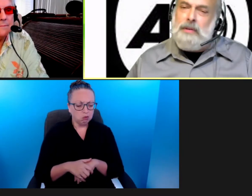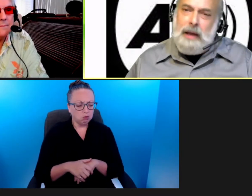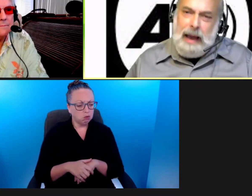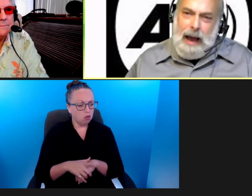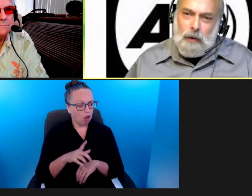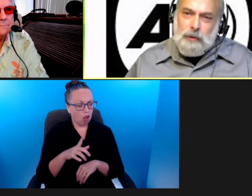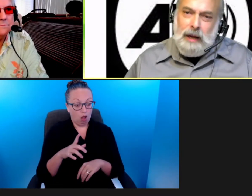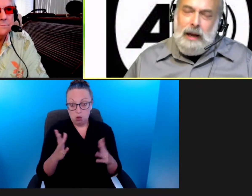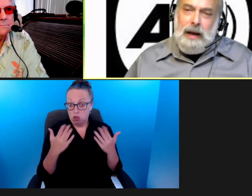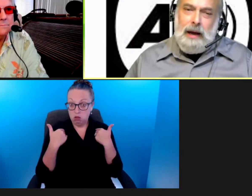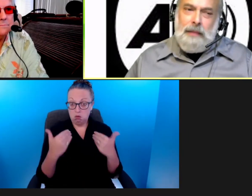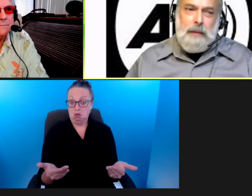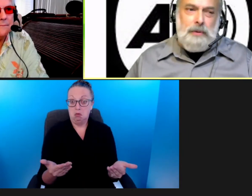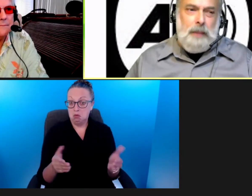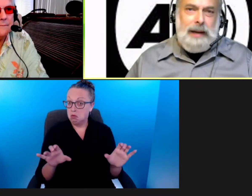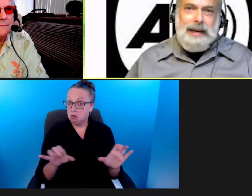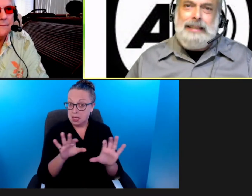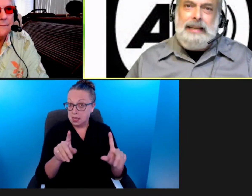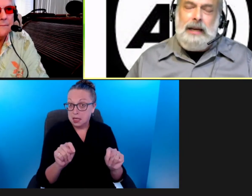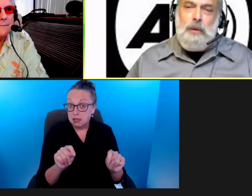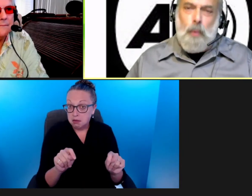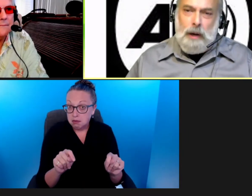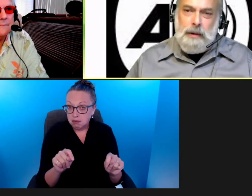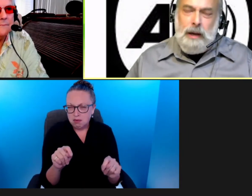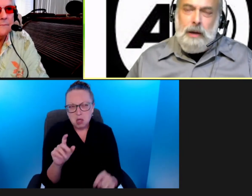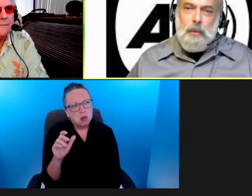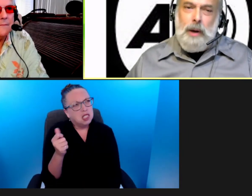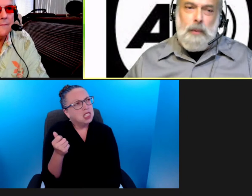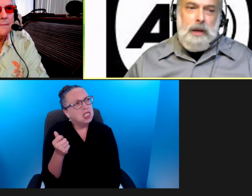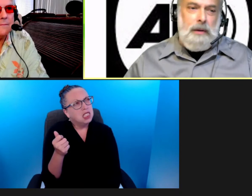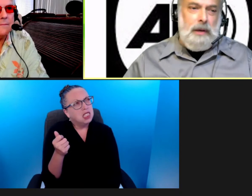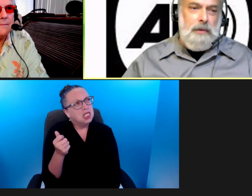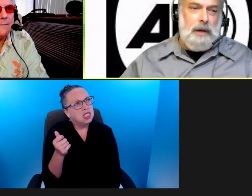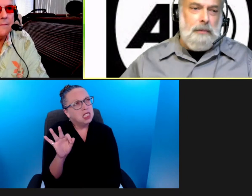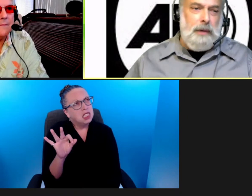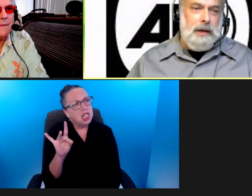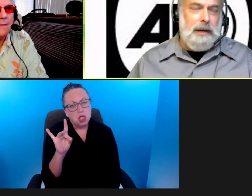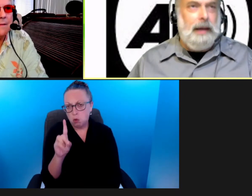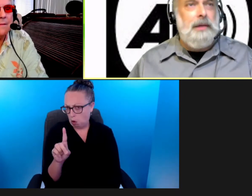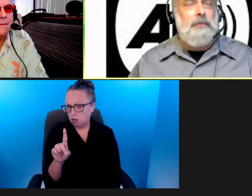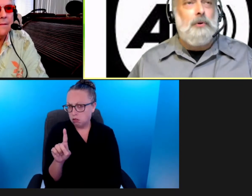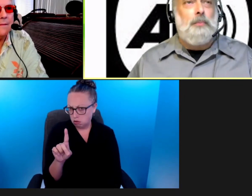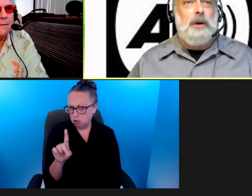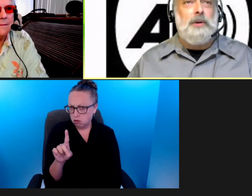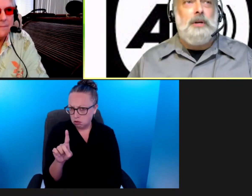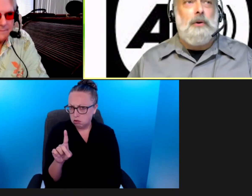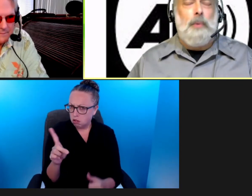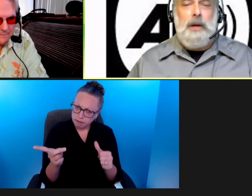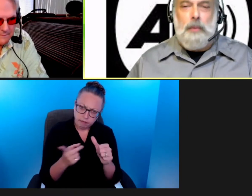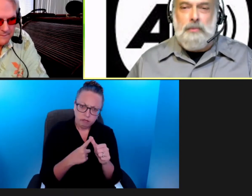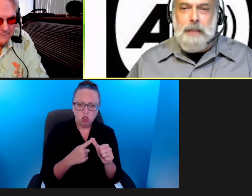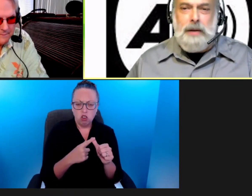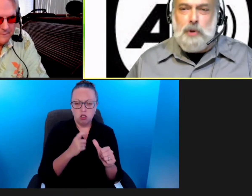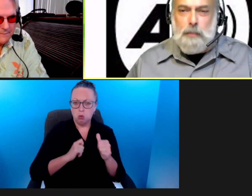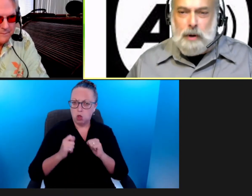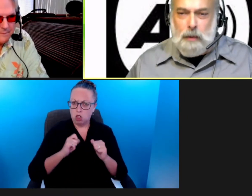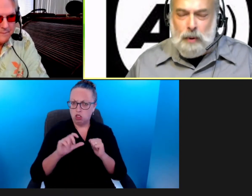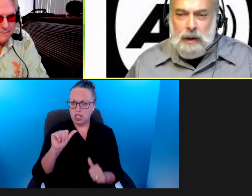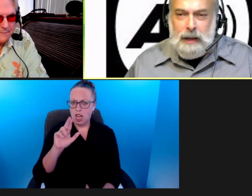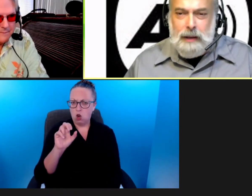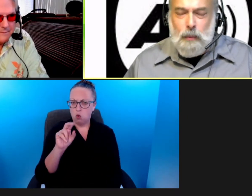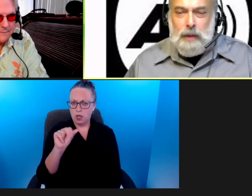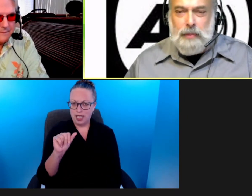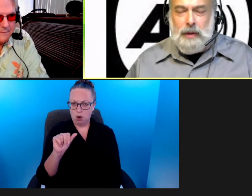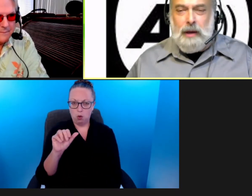hammered this thing out. And that was by 1981 when we did, I think the first production at Arena was Major